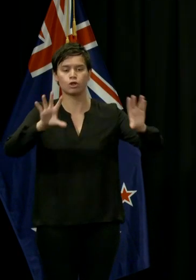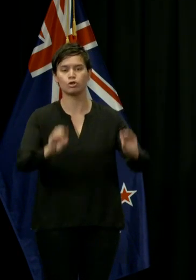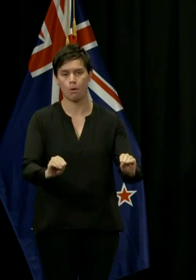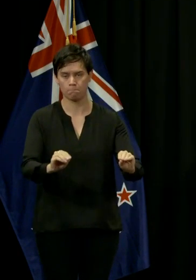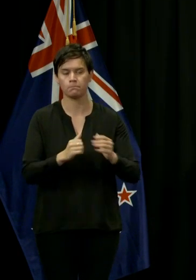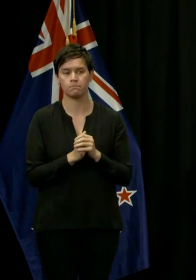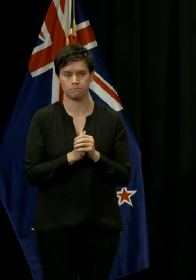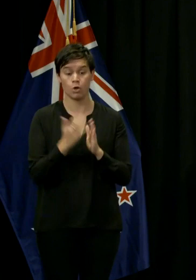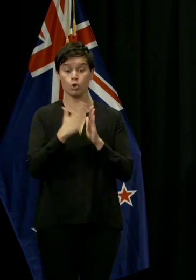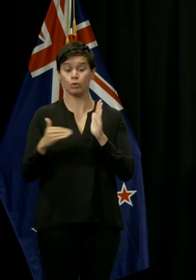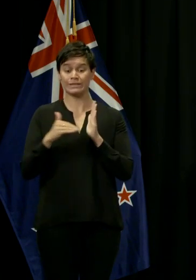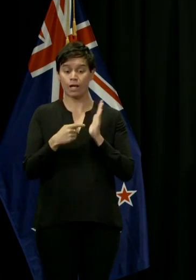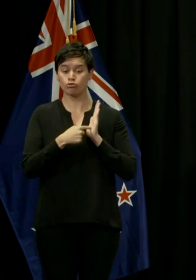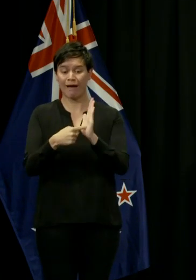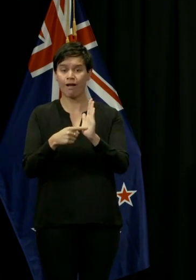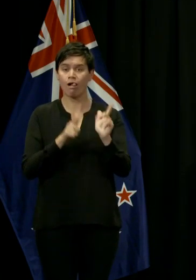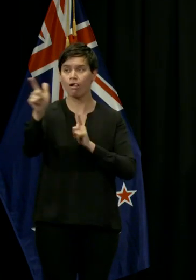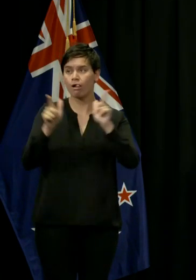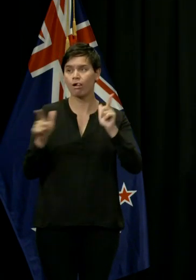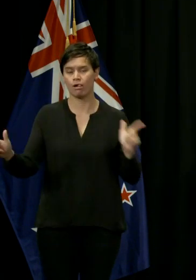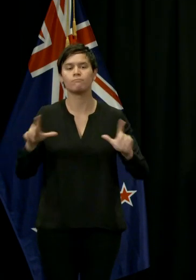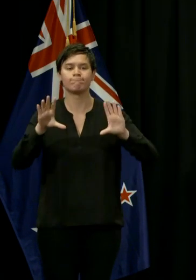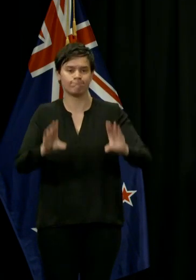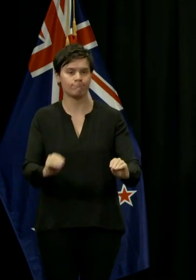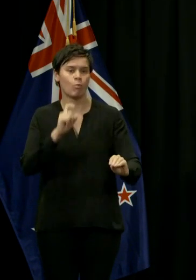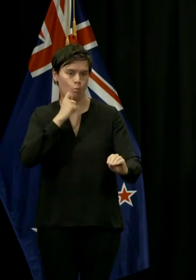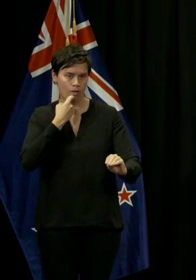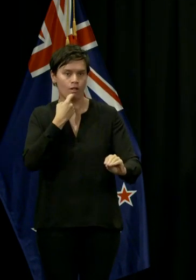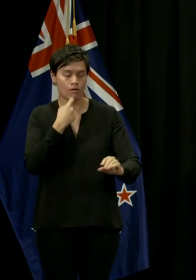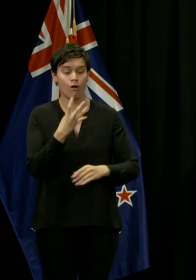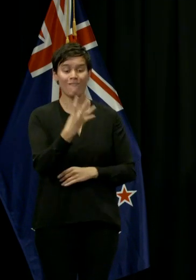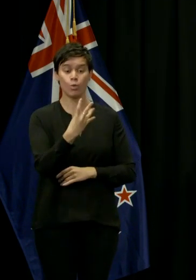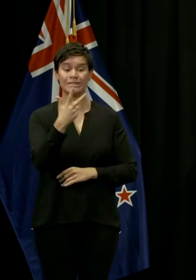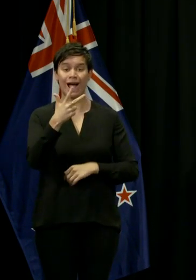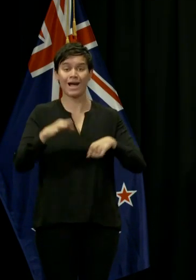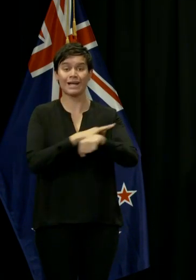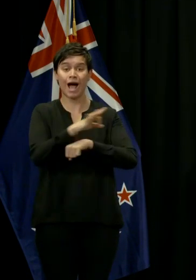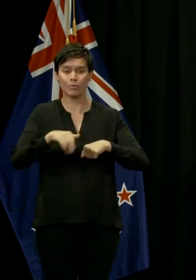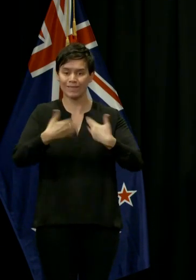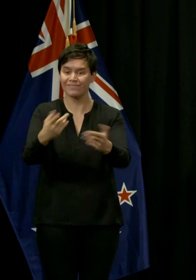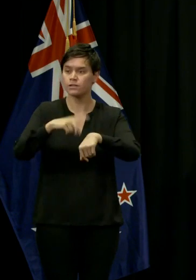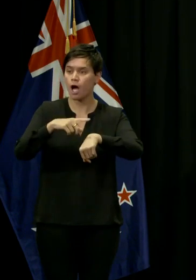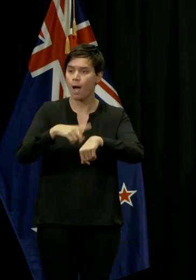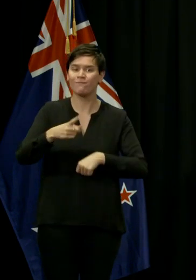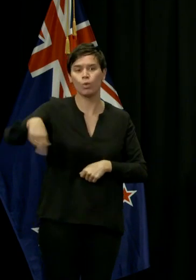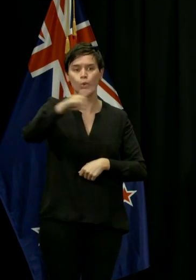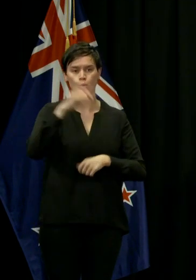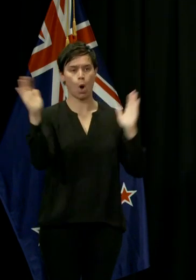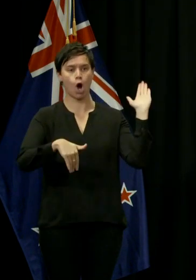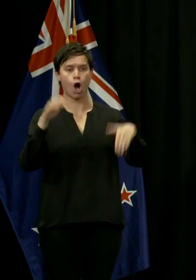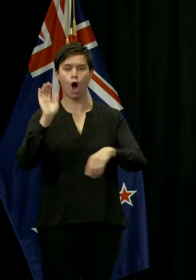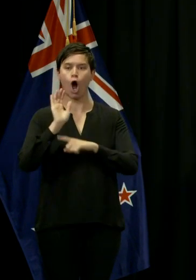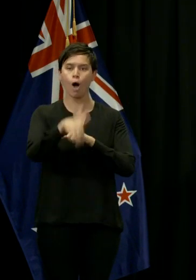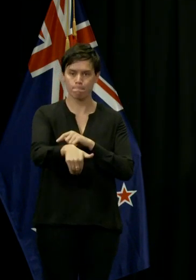also change. Over the next 48 hours, people will need to go home, be it locally or throughout the